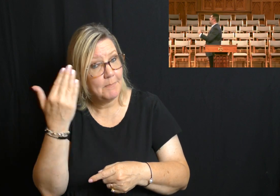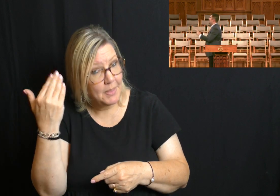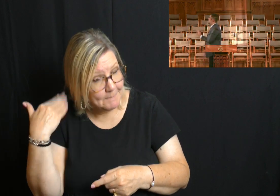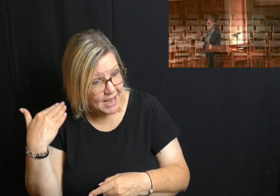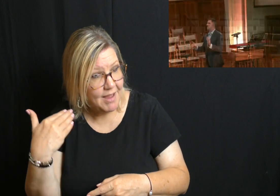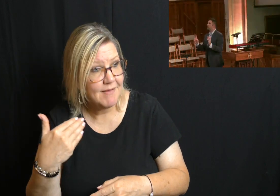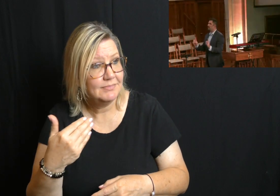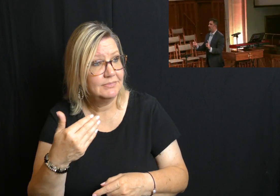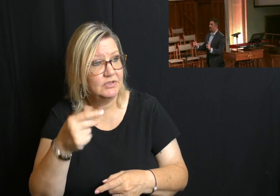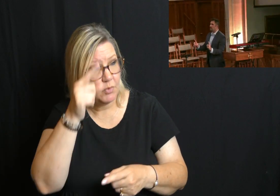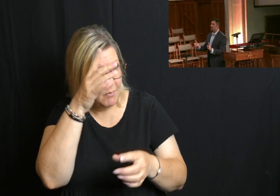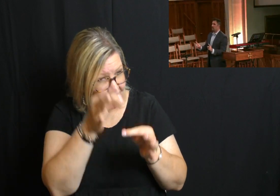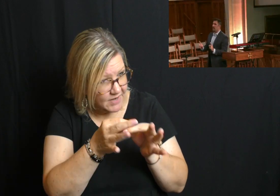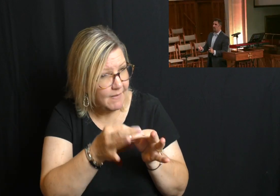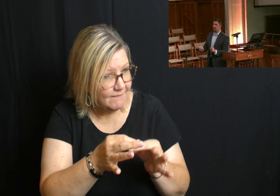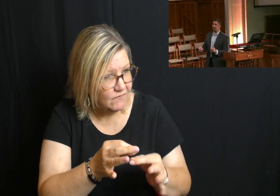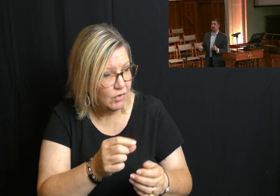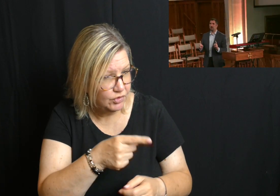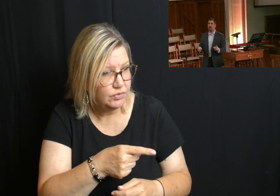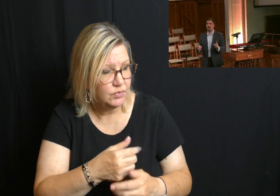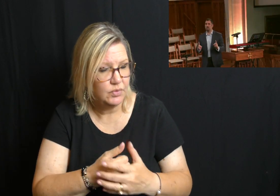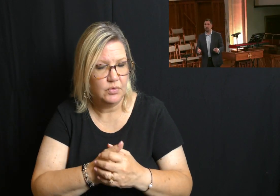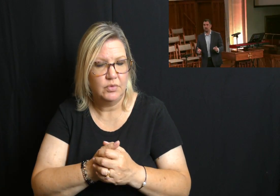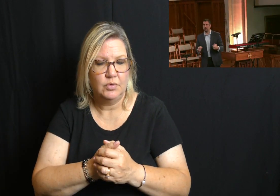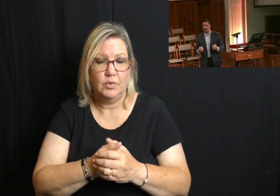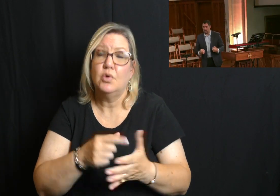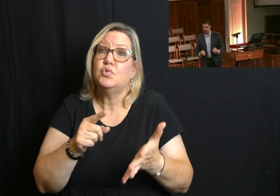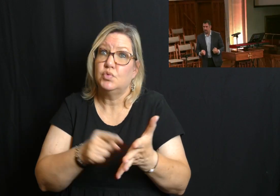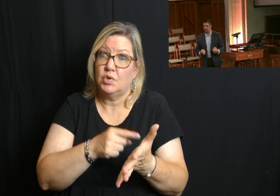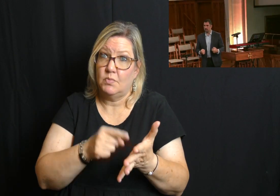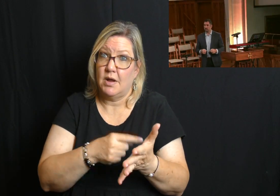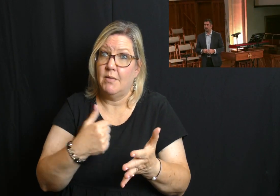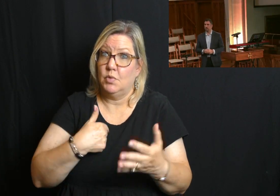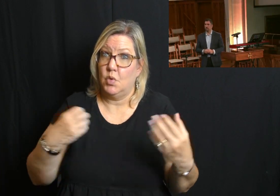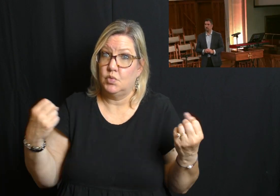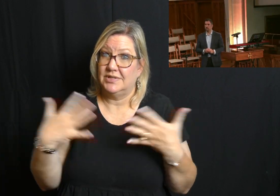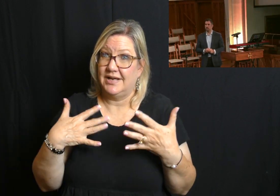our anxiety. We forget how good our God has been to us.